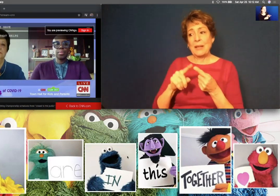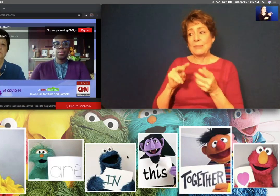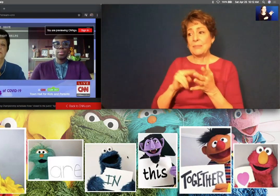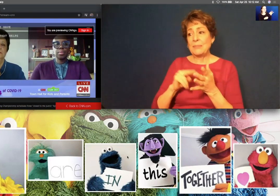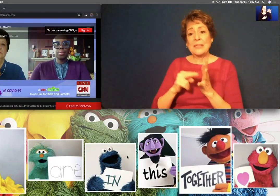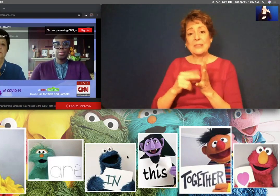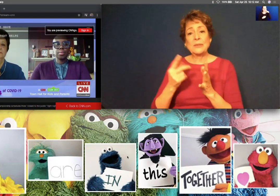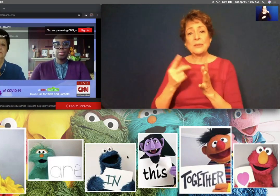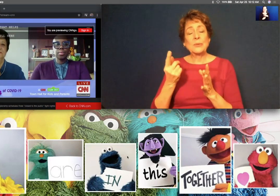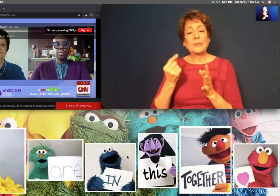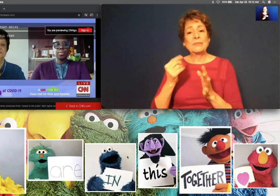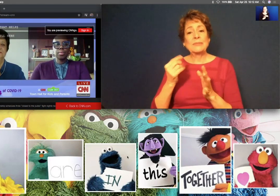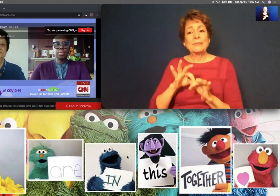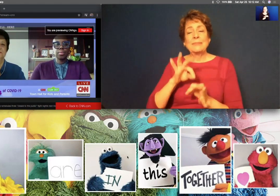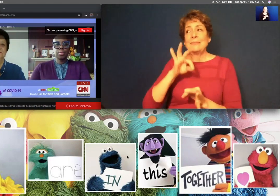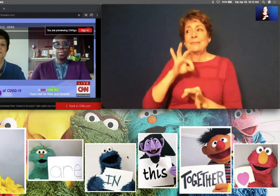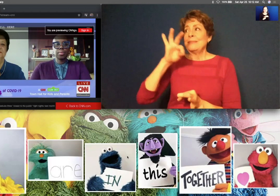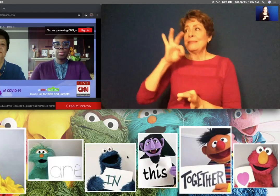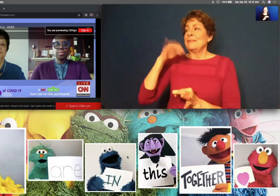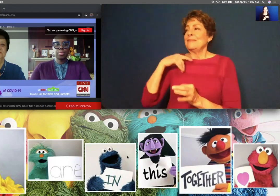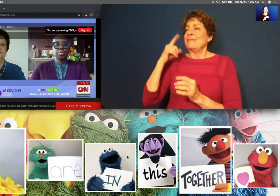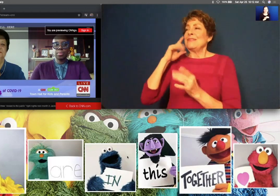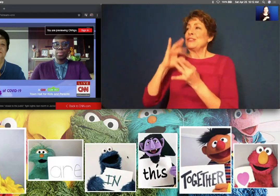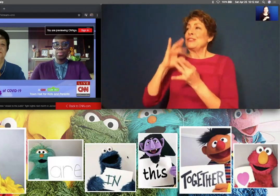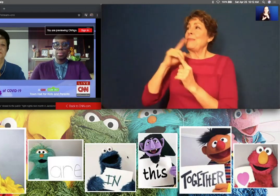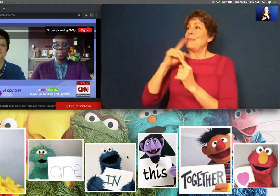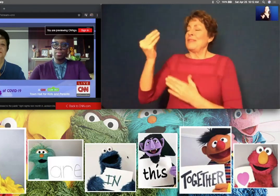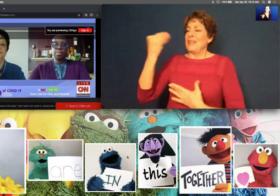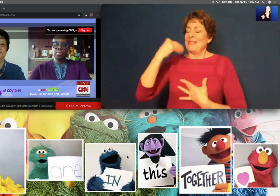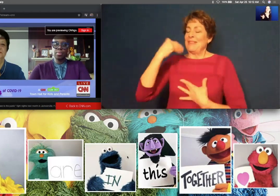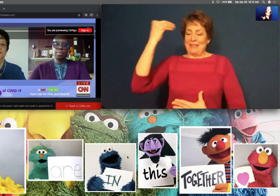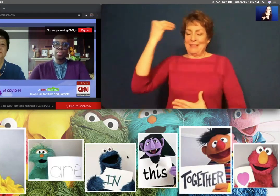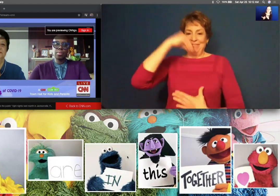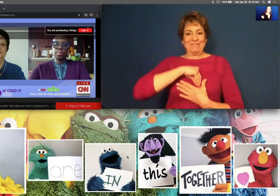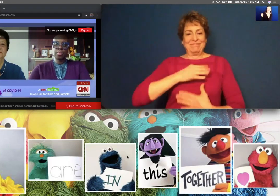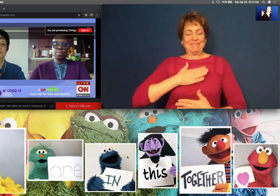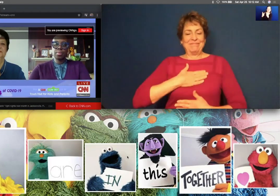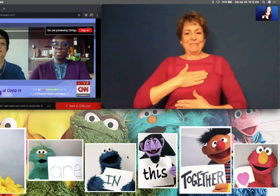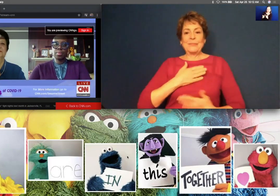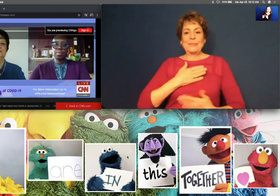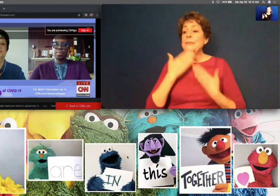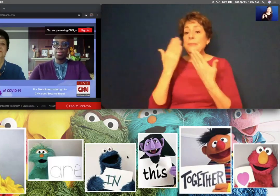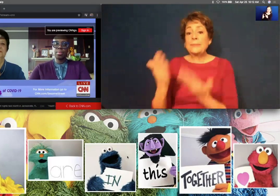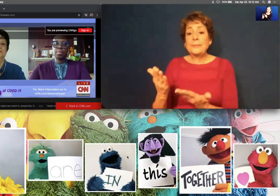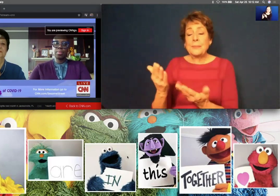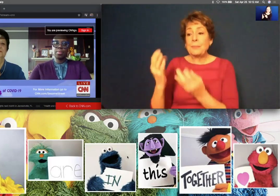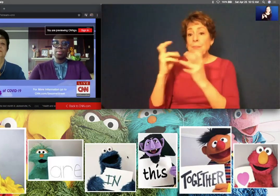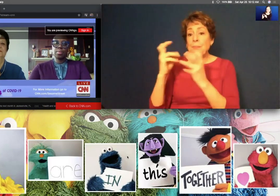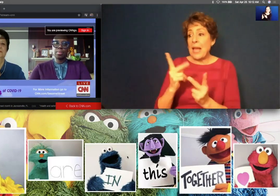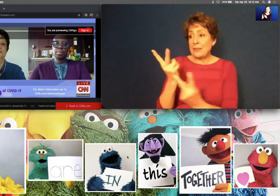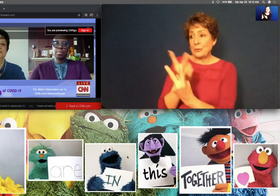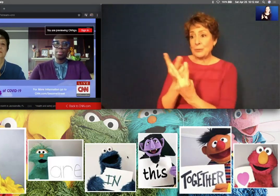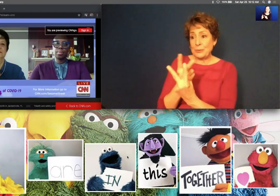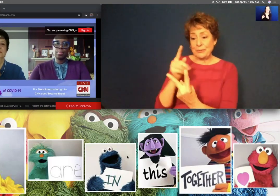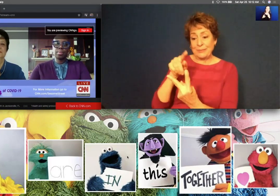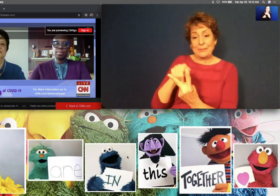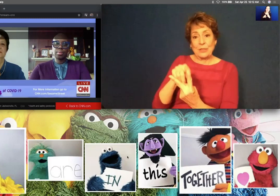Workshop, the nonprofit organization behind Sesame Street, and Dr. Wanjiko Jiragi as well from the Children's Hospital